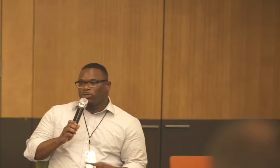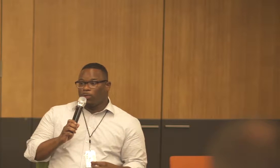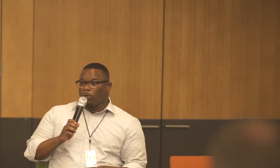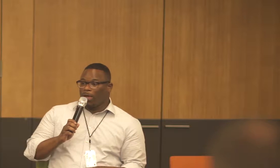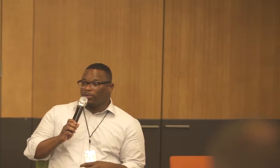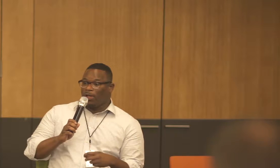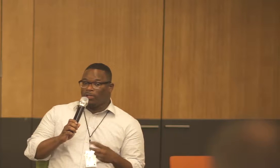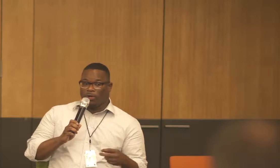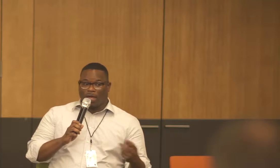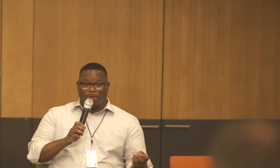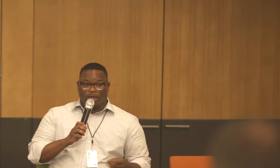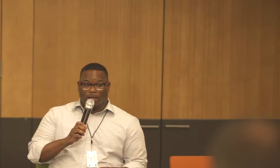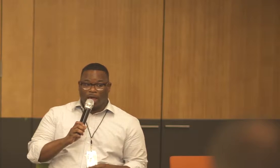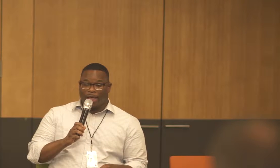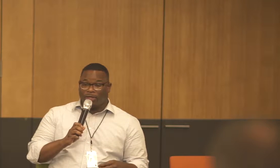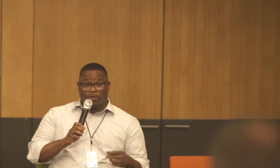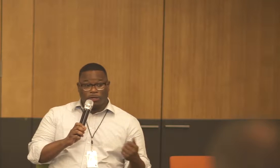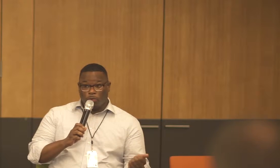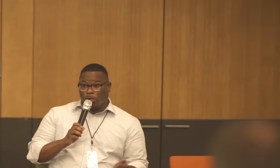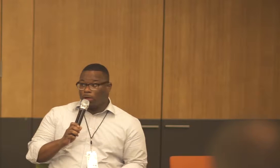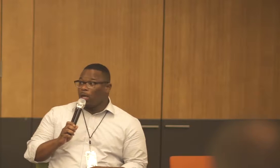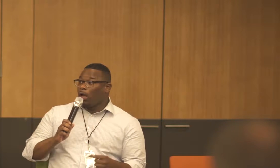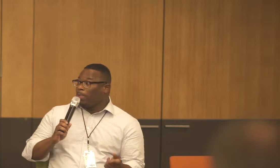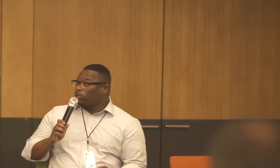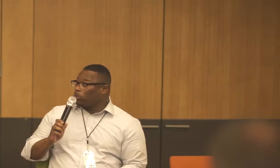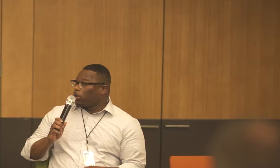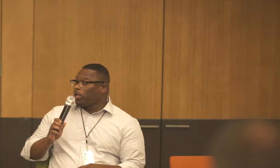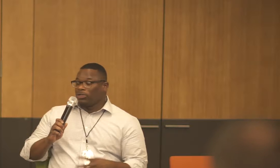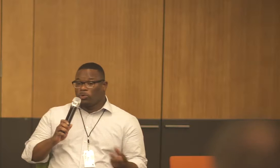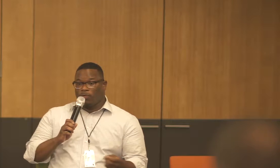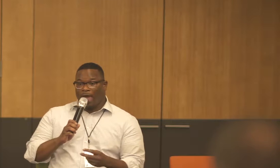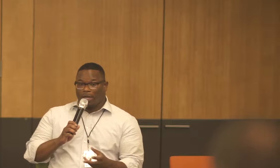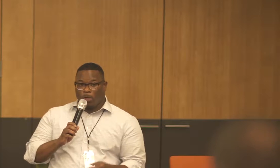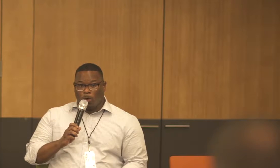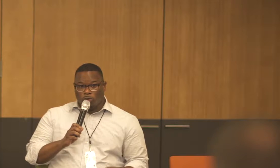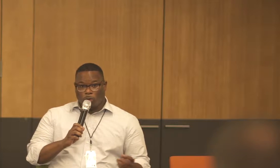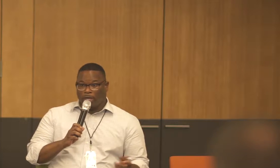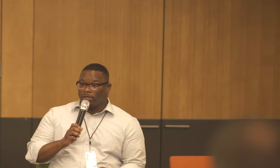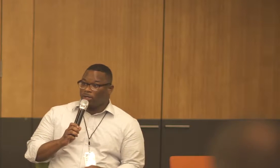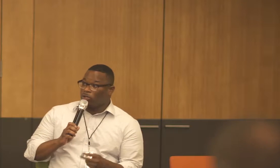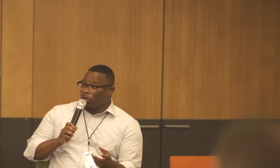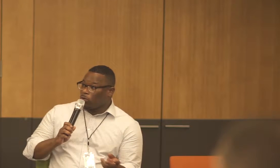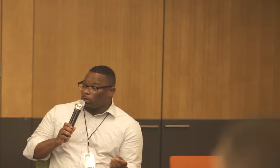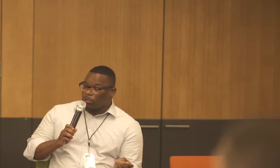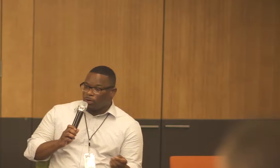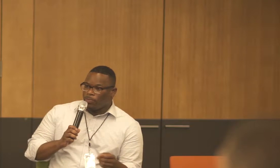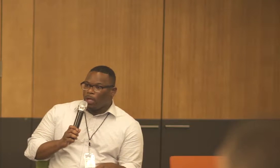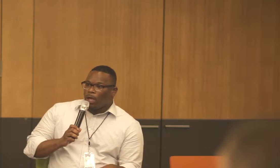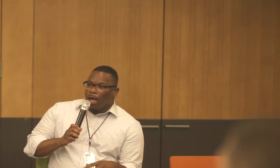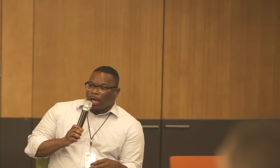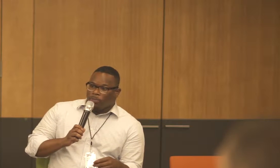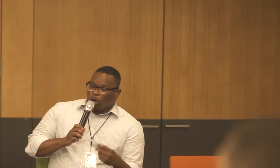Up, someone who has volunteered time and talent as either a tutor, a mentor, some sort of academic coach, or guest instructor or